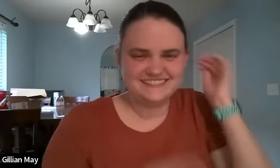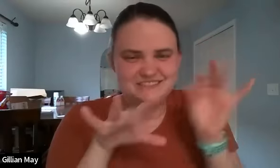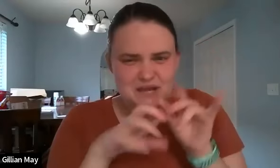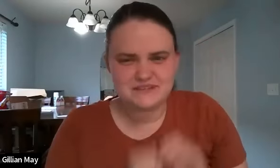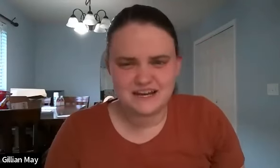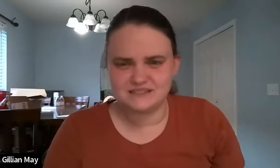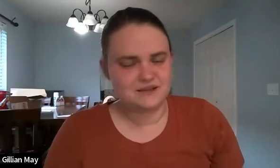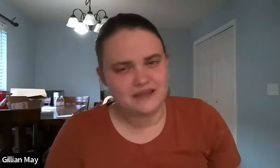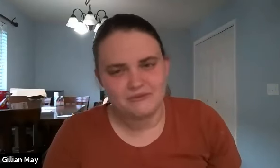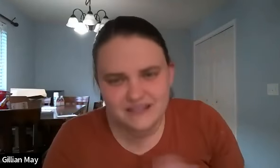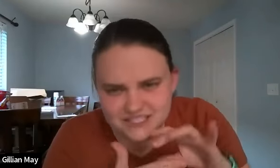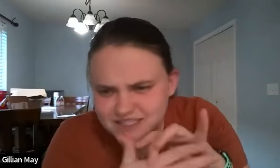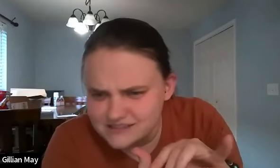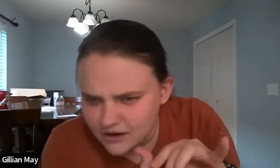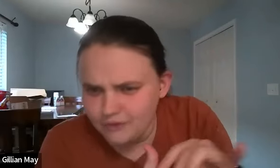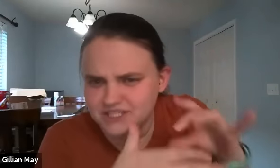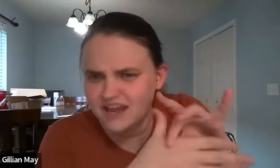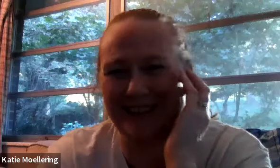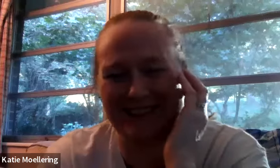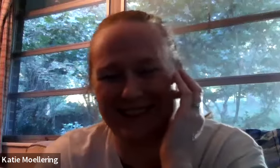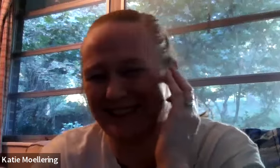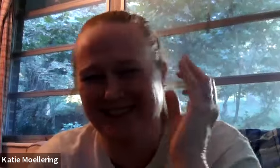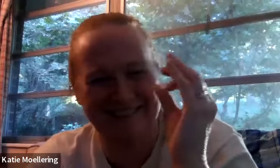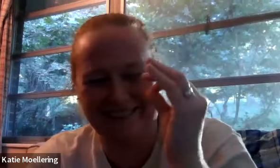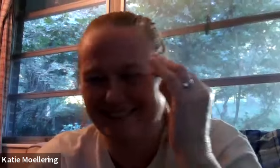You typed it and I was like, wait, why is she? I was like, you got it right. What's so wrong?